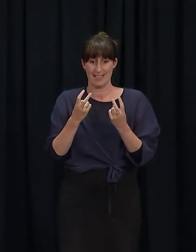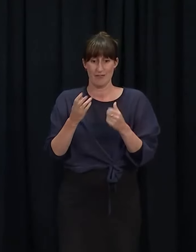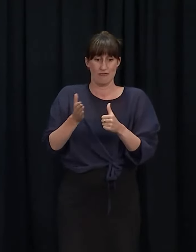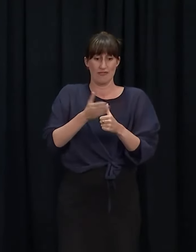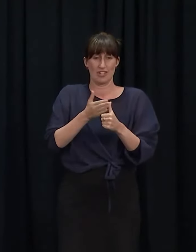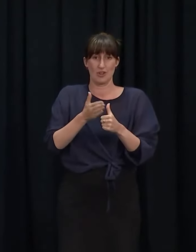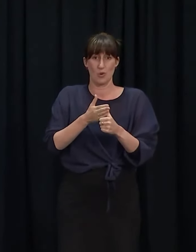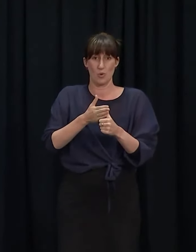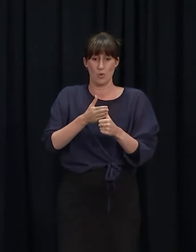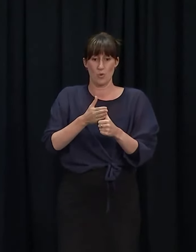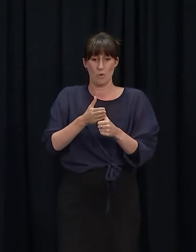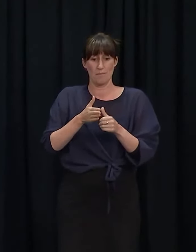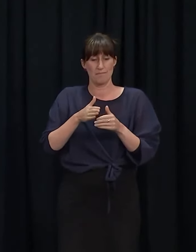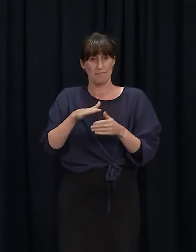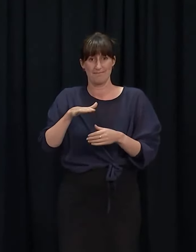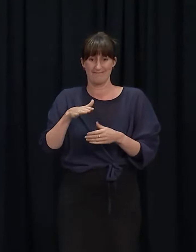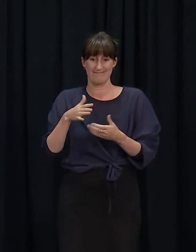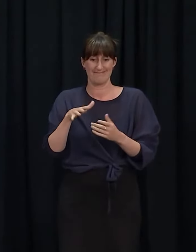outbreak.